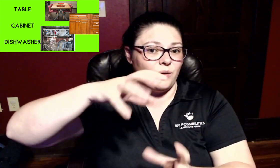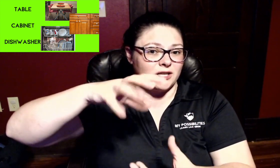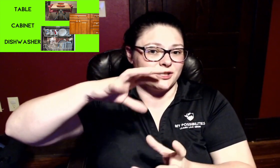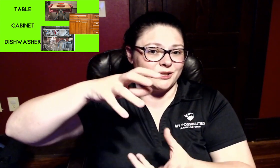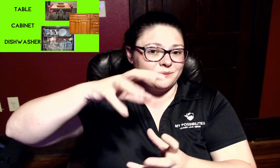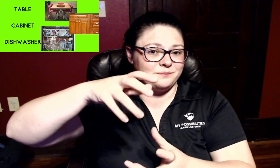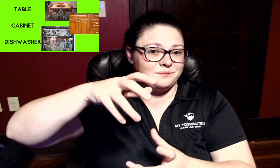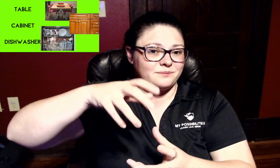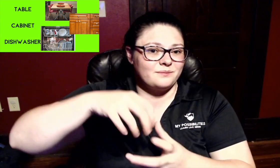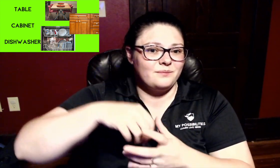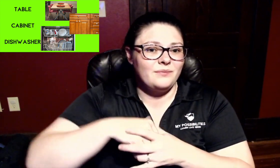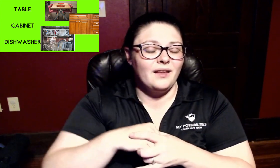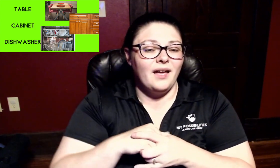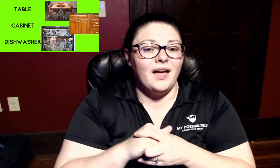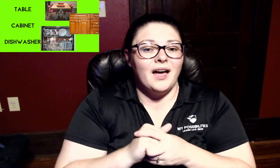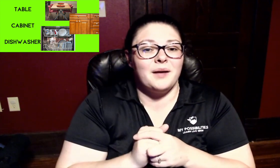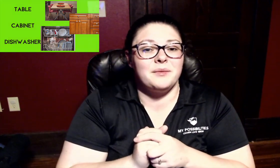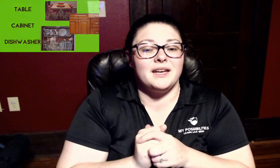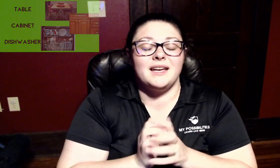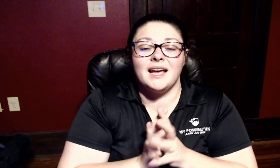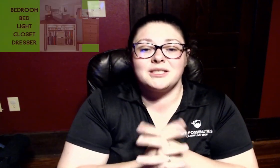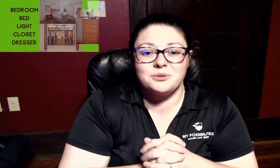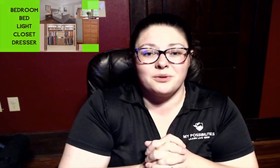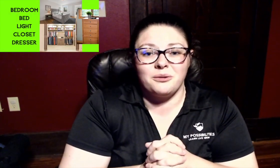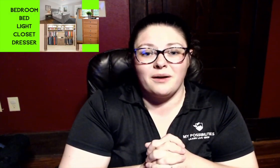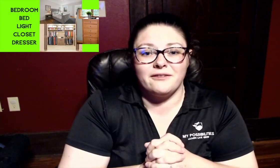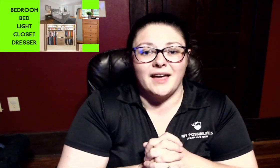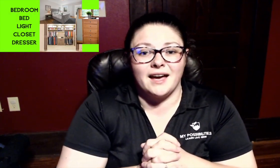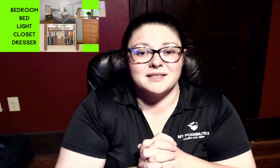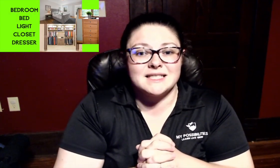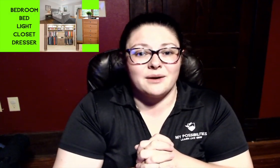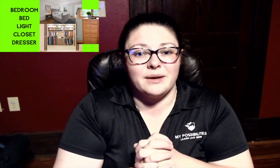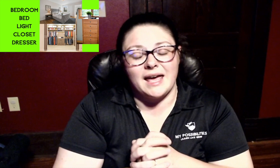Dishwasher. And the next room of the house that we have